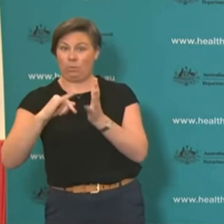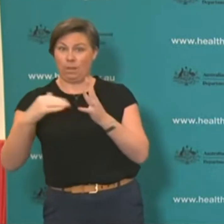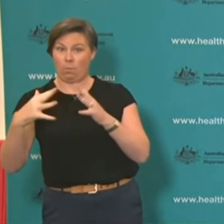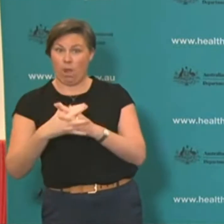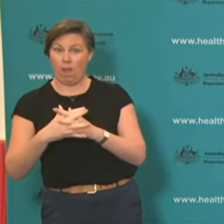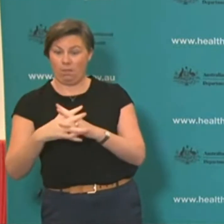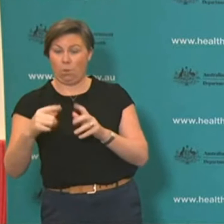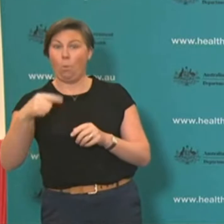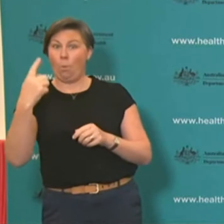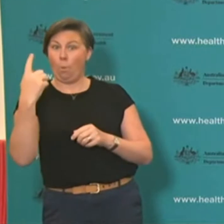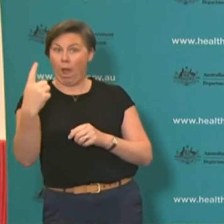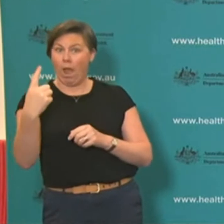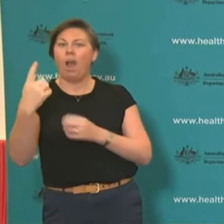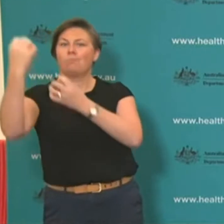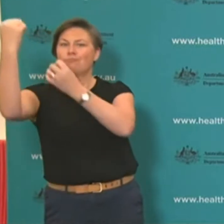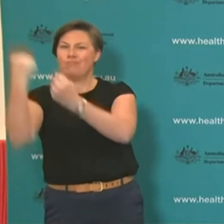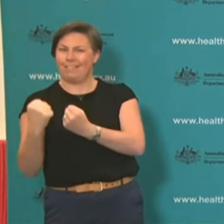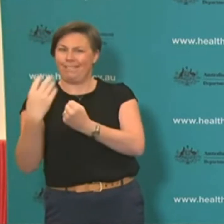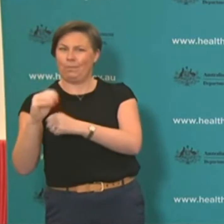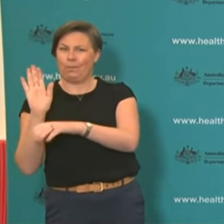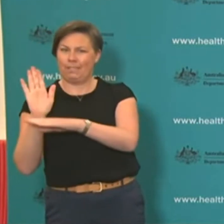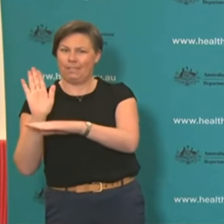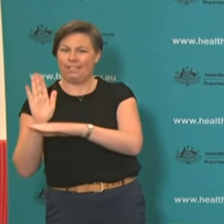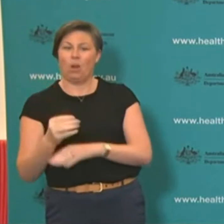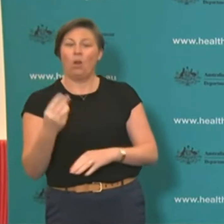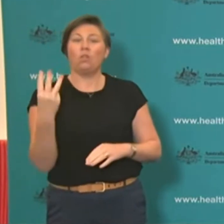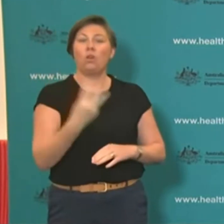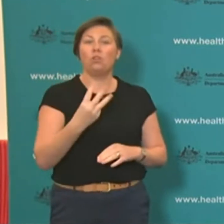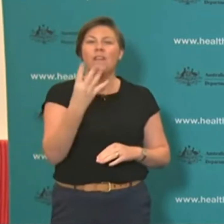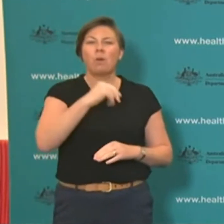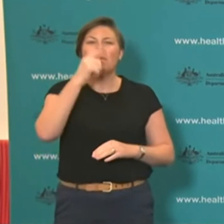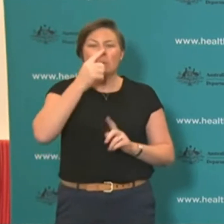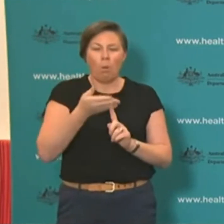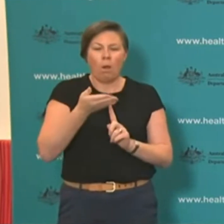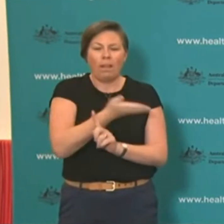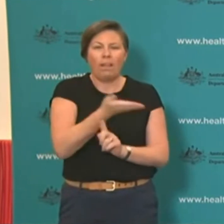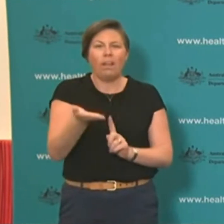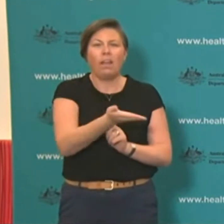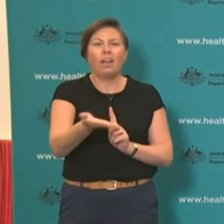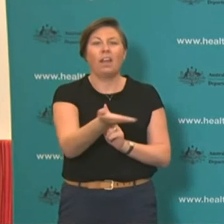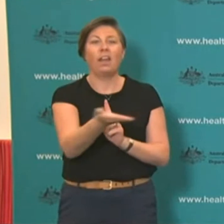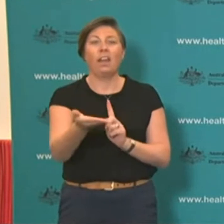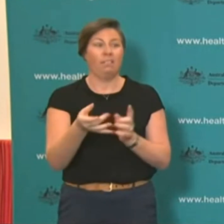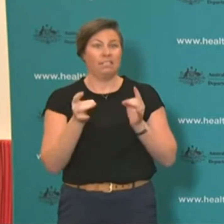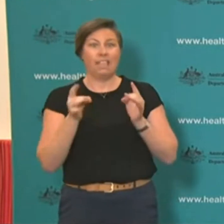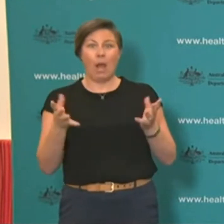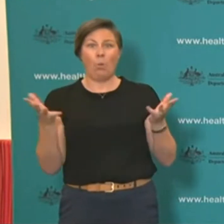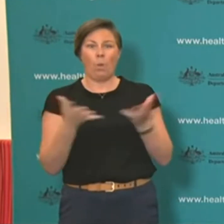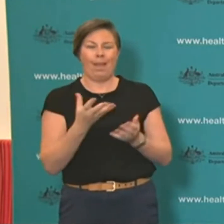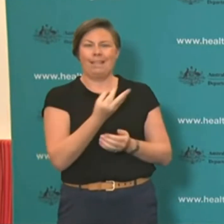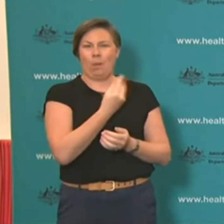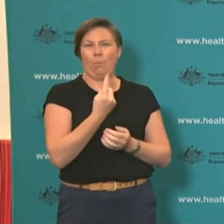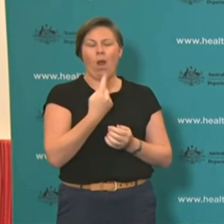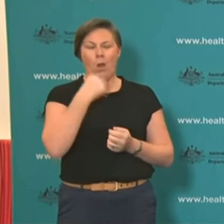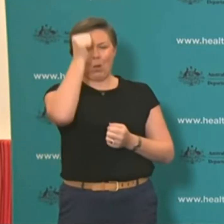1 was overseas acquired, 13 were locally acquired but were contacts of a known case, 2 have